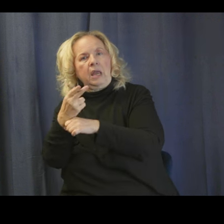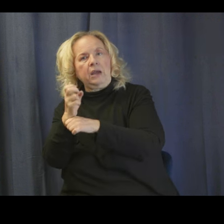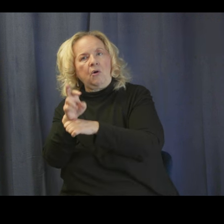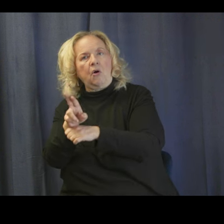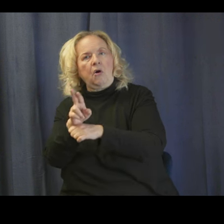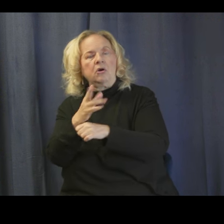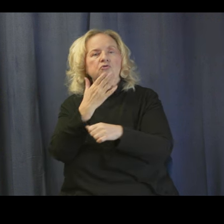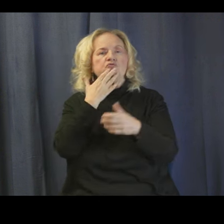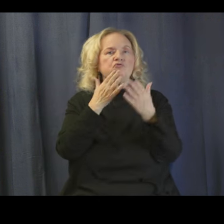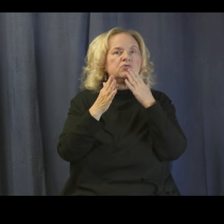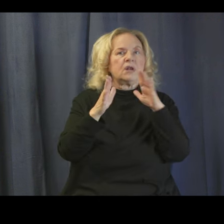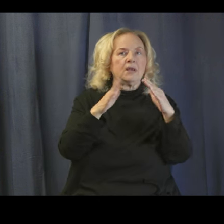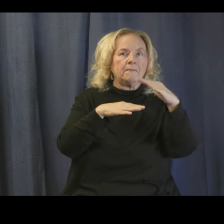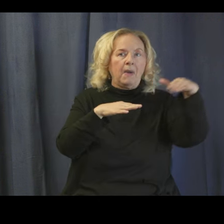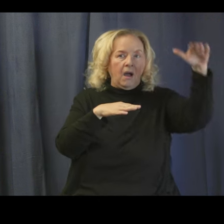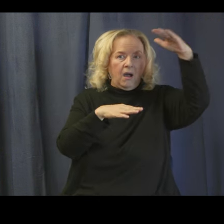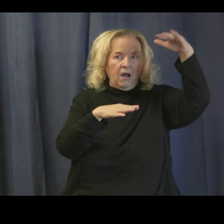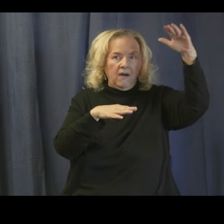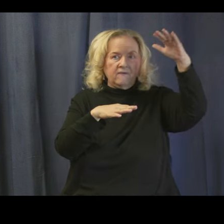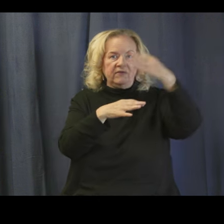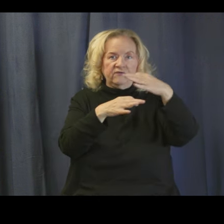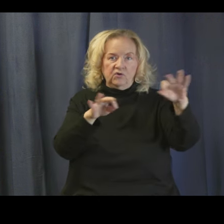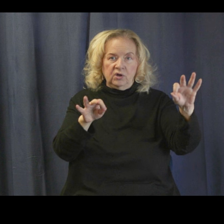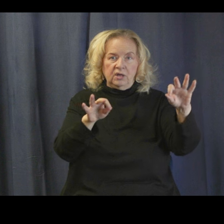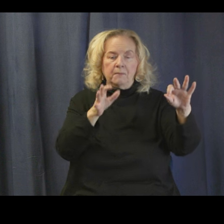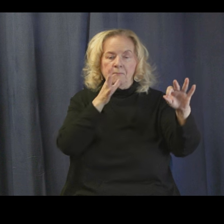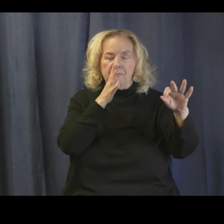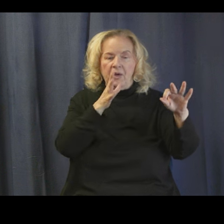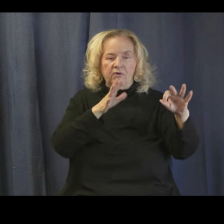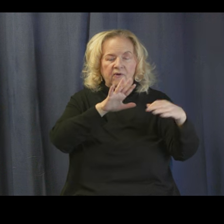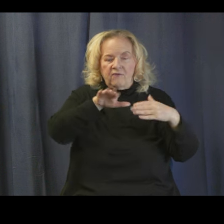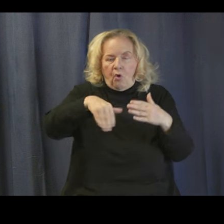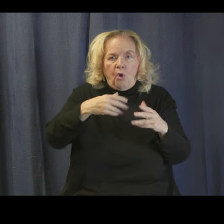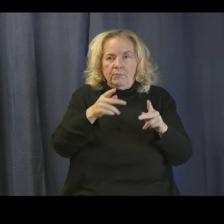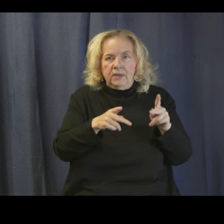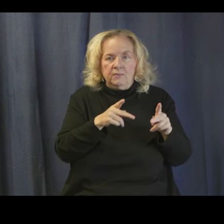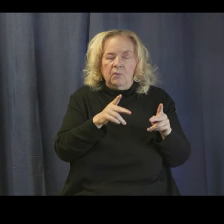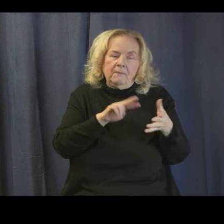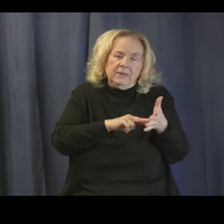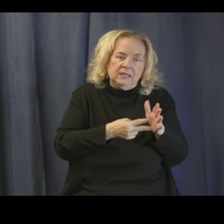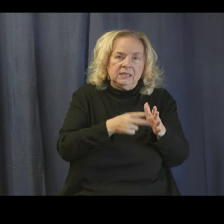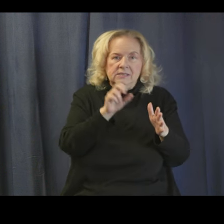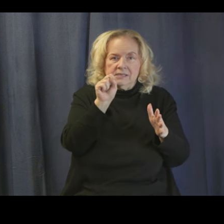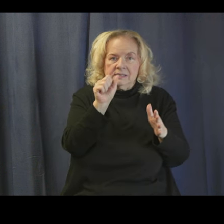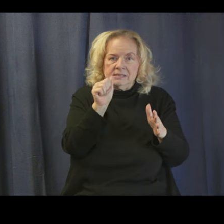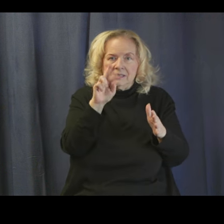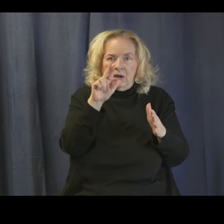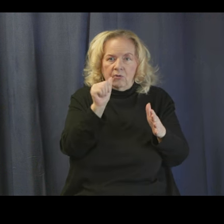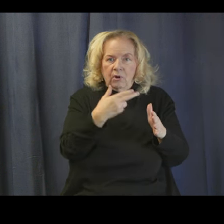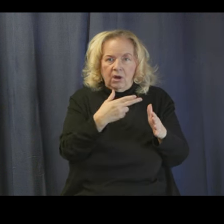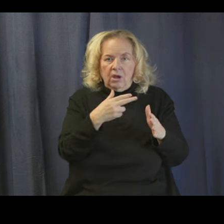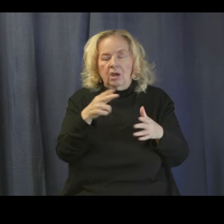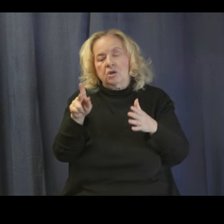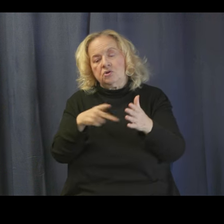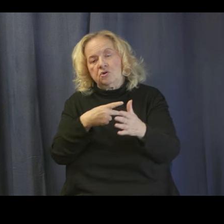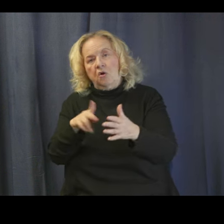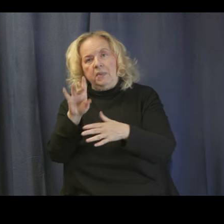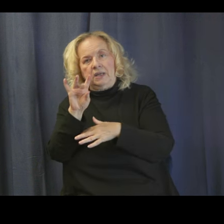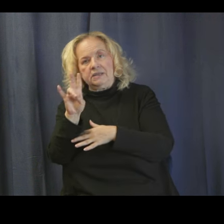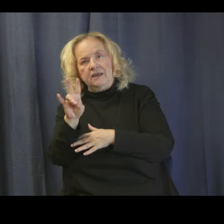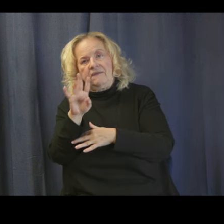And then it says, but Jerusalem, which is above, is free, which is the mother of us all, referring to Sarah. And in